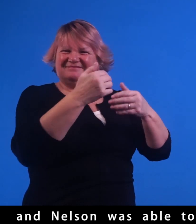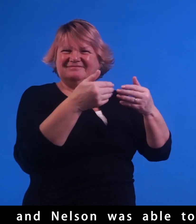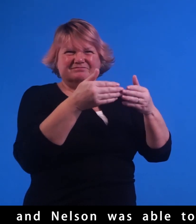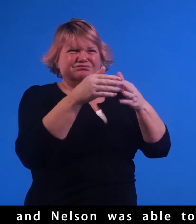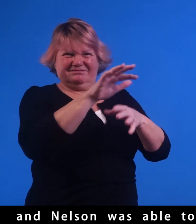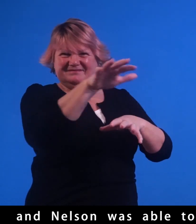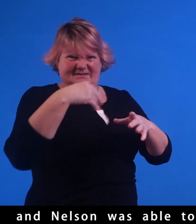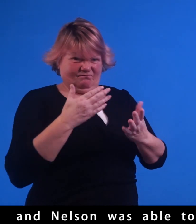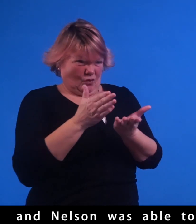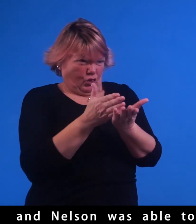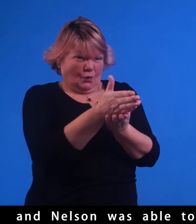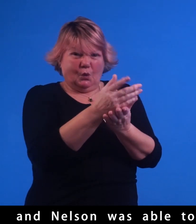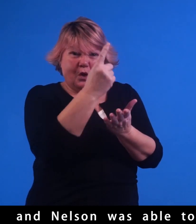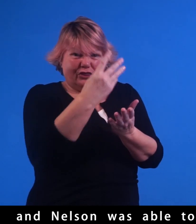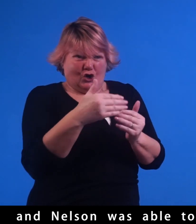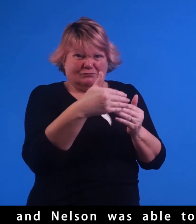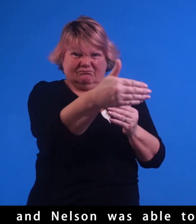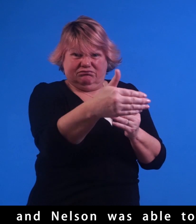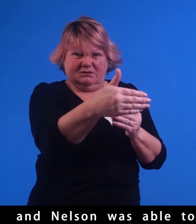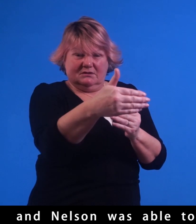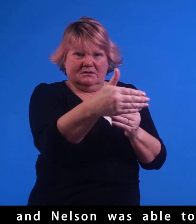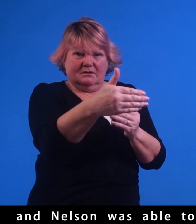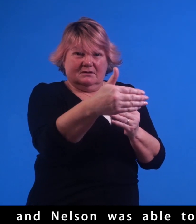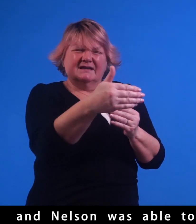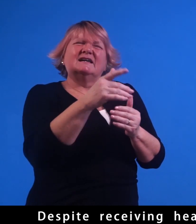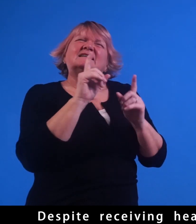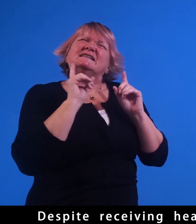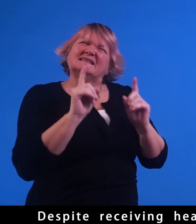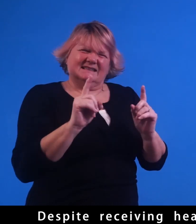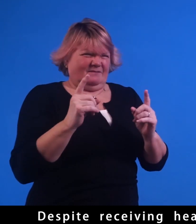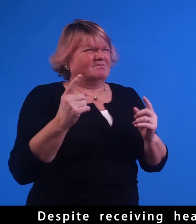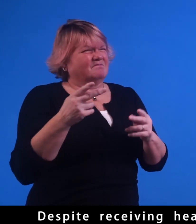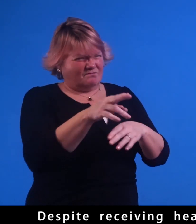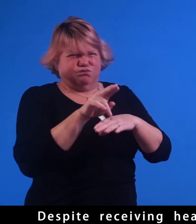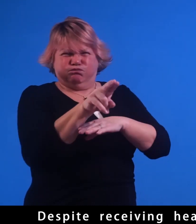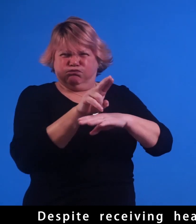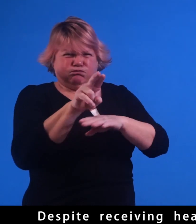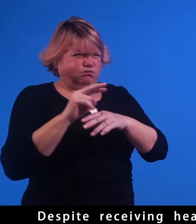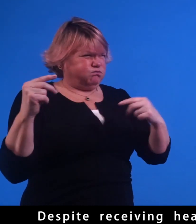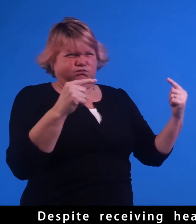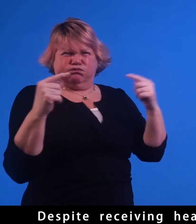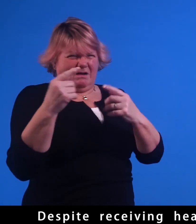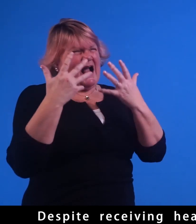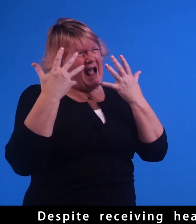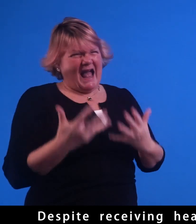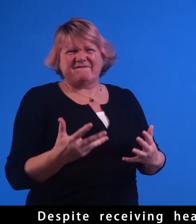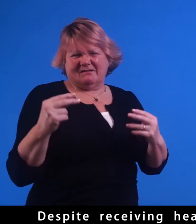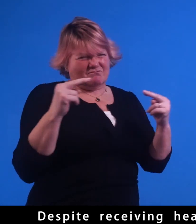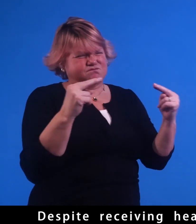fleet. Despite receiving heavy fire,